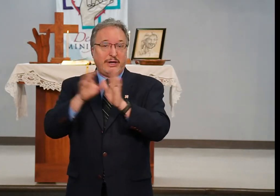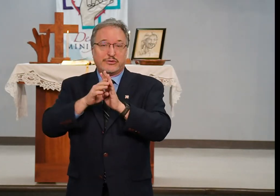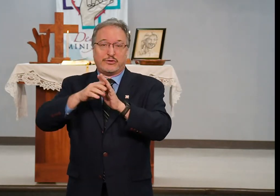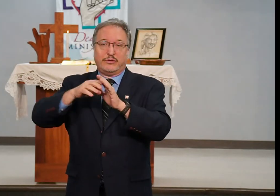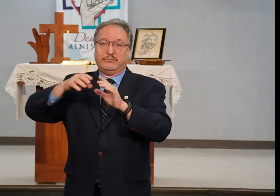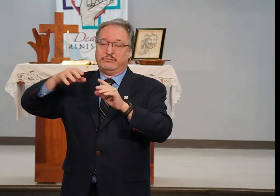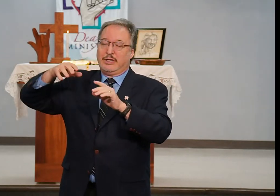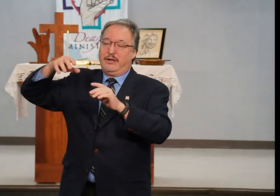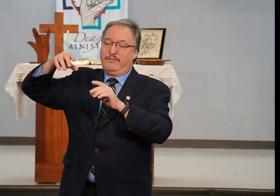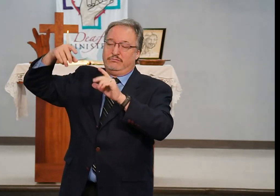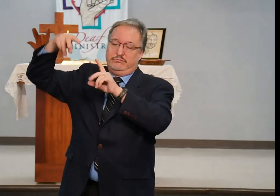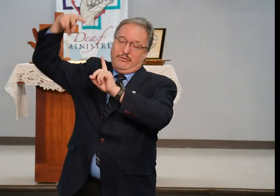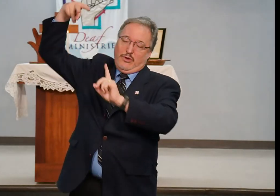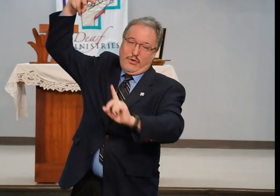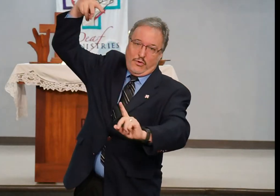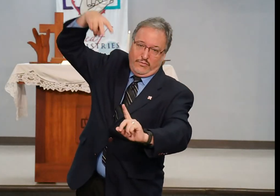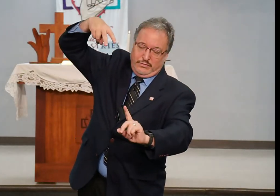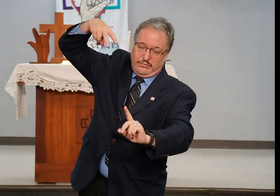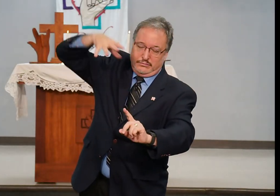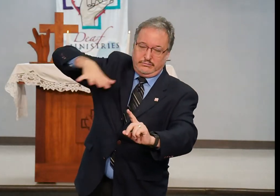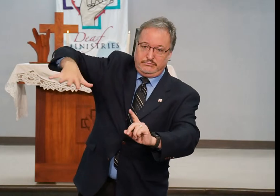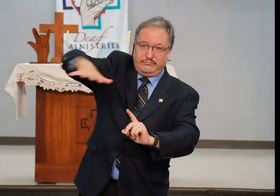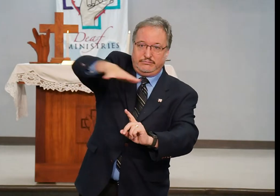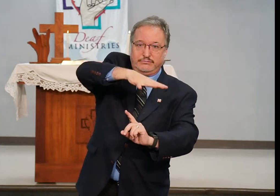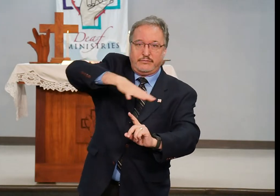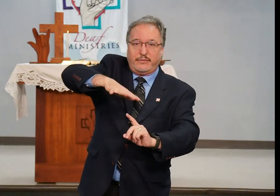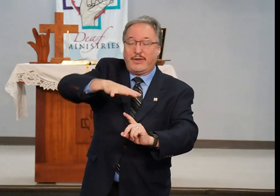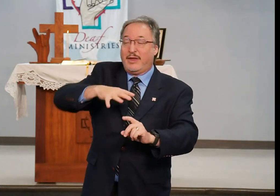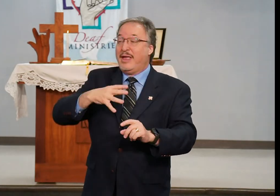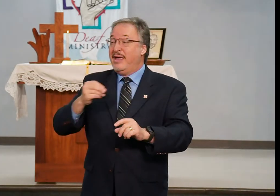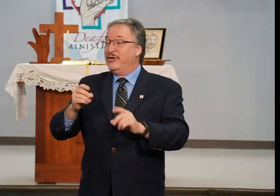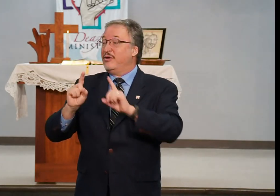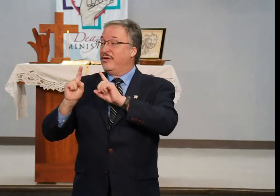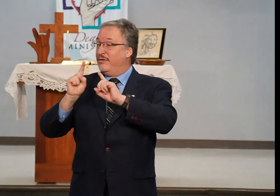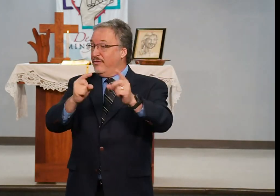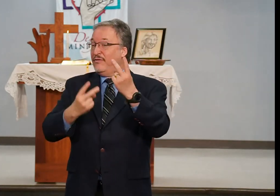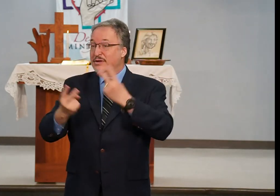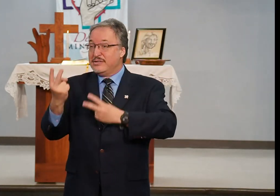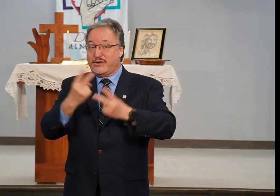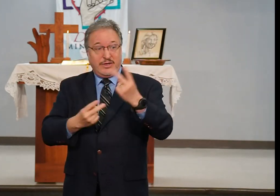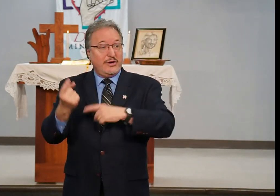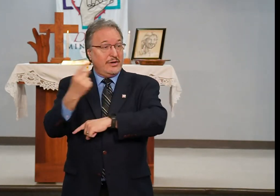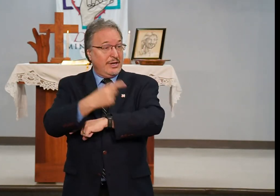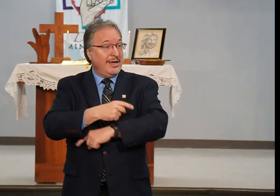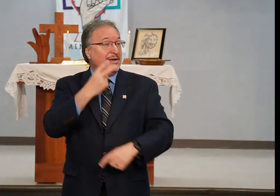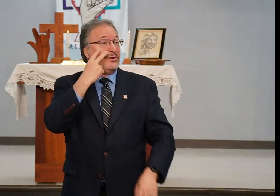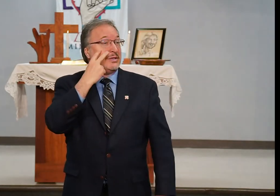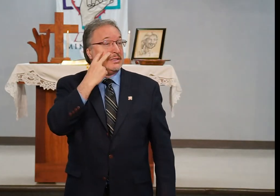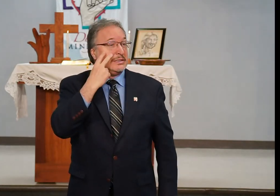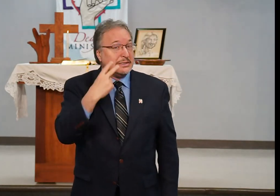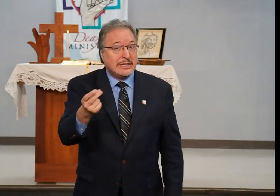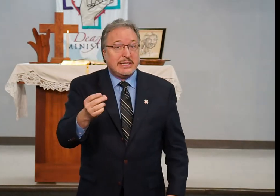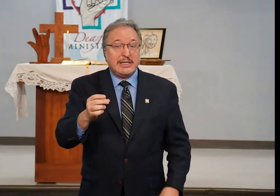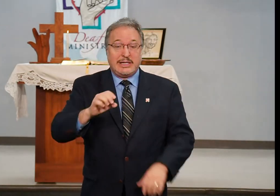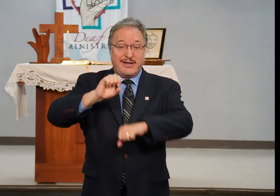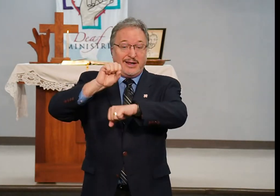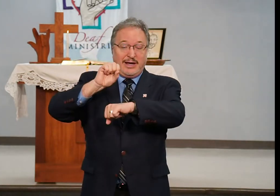Today, this is what that area looks like. It's an overview, and you actually are able to visit